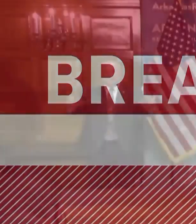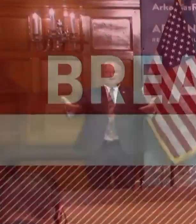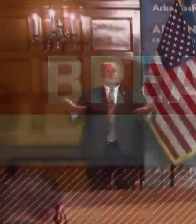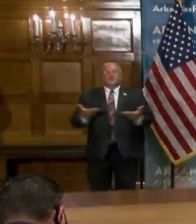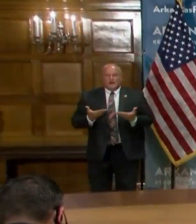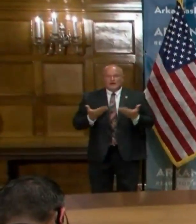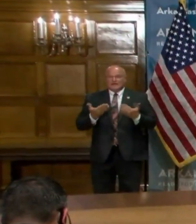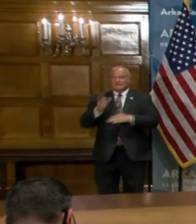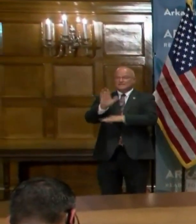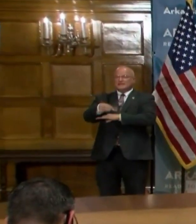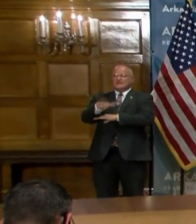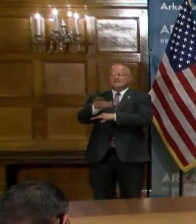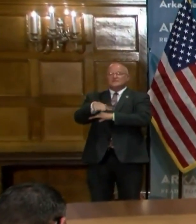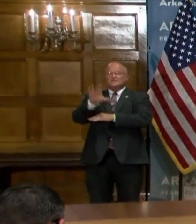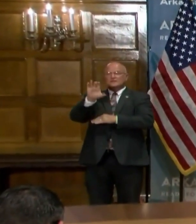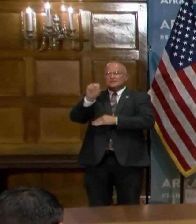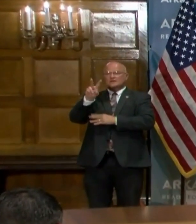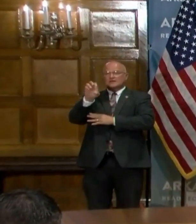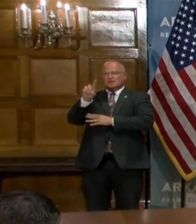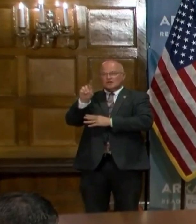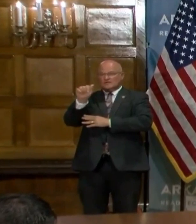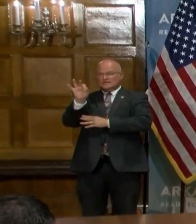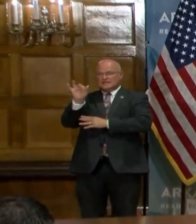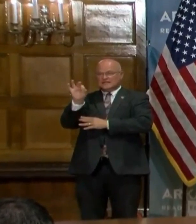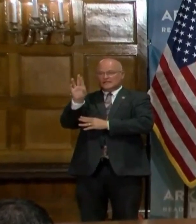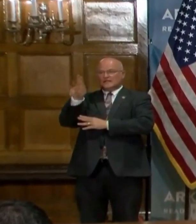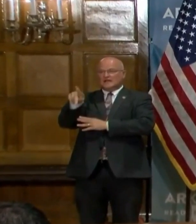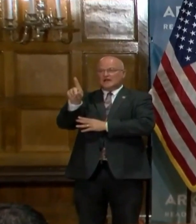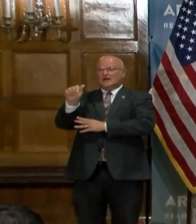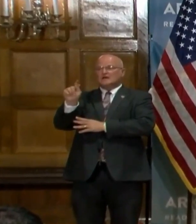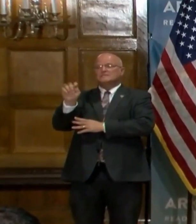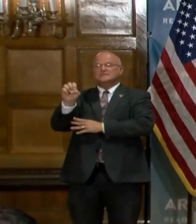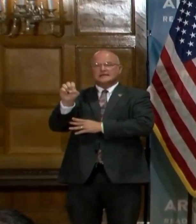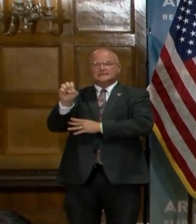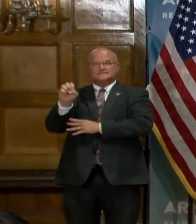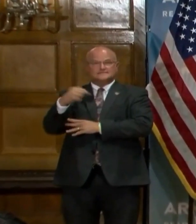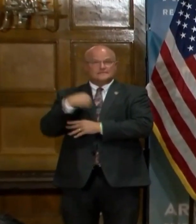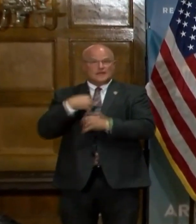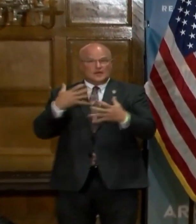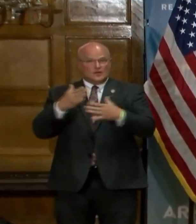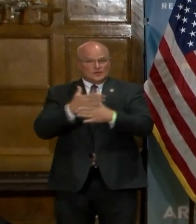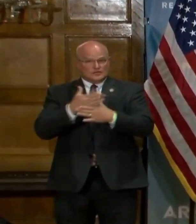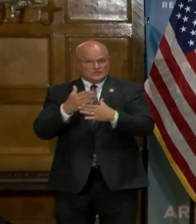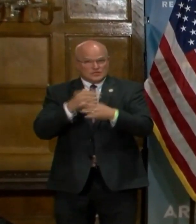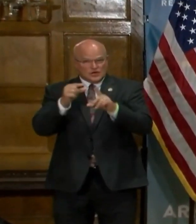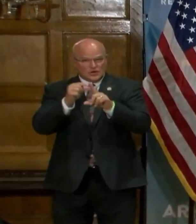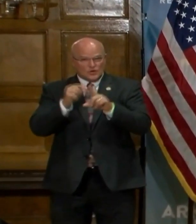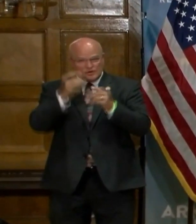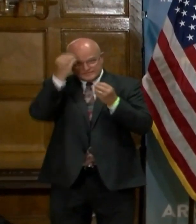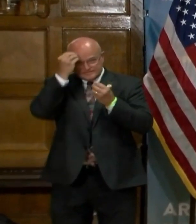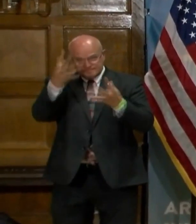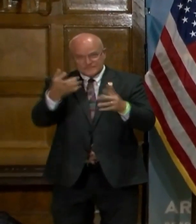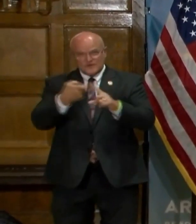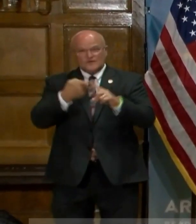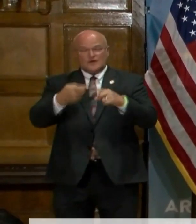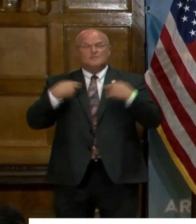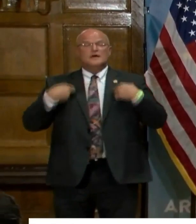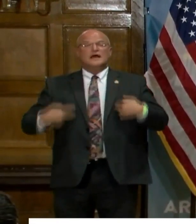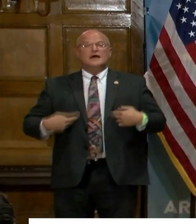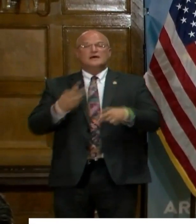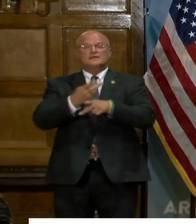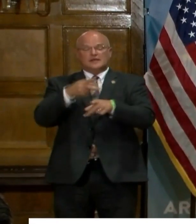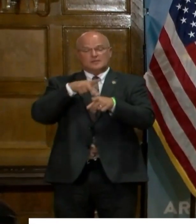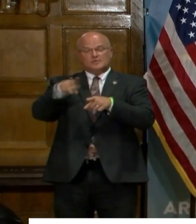Welcome to this afternoon's COVID-19 update. I wanted to share a word from our